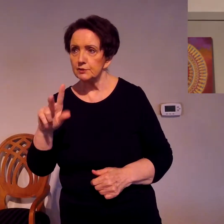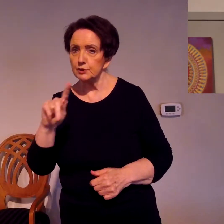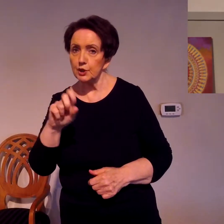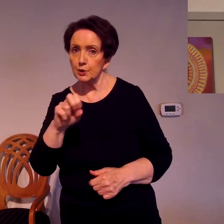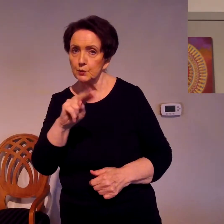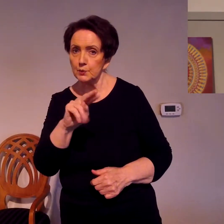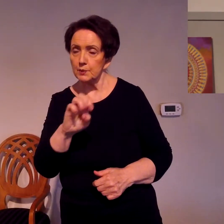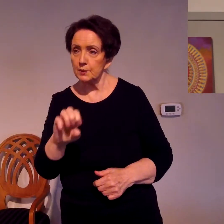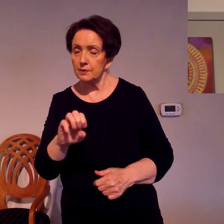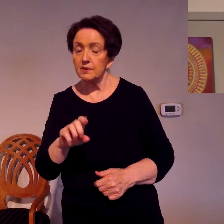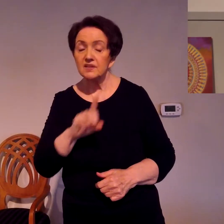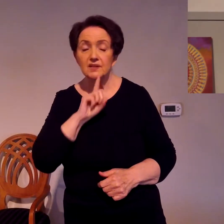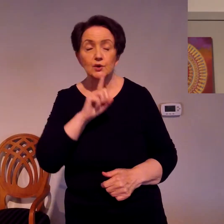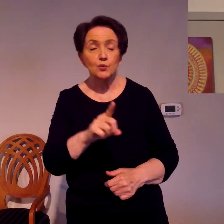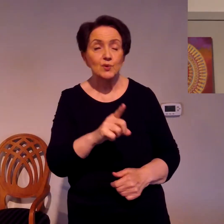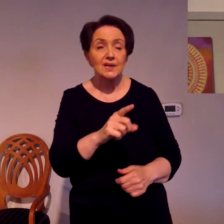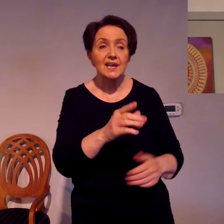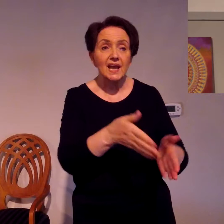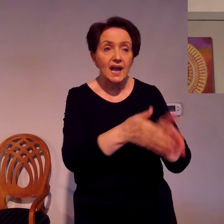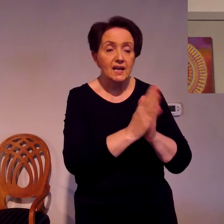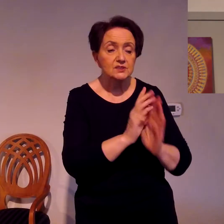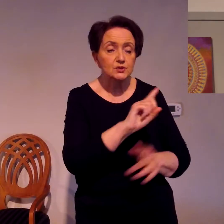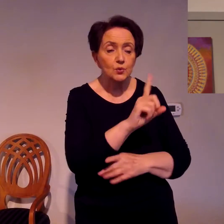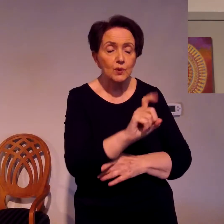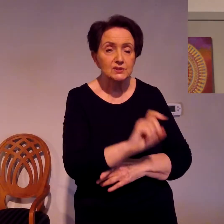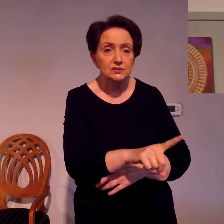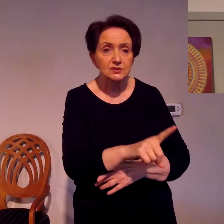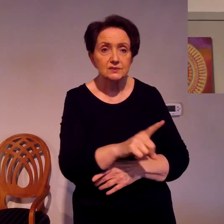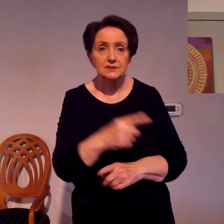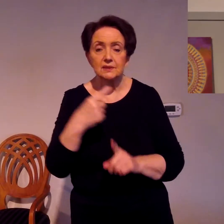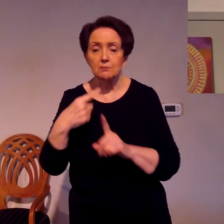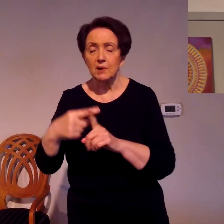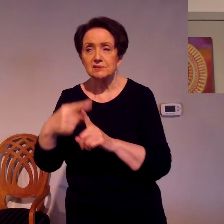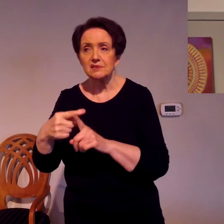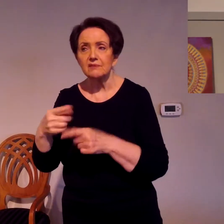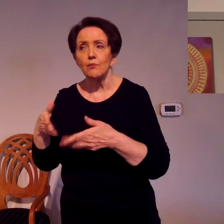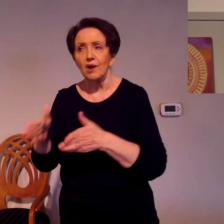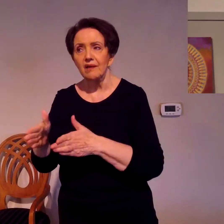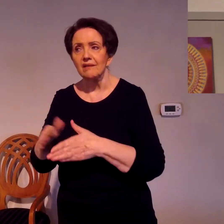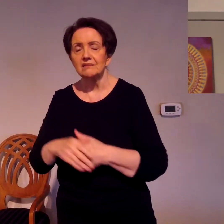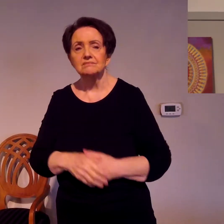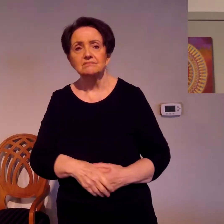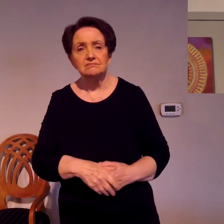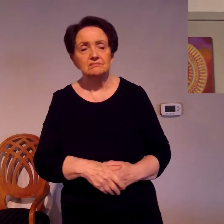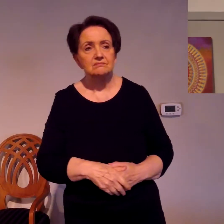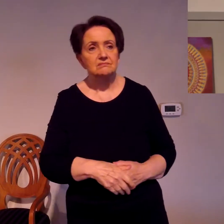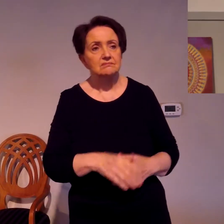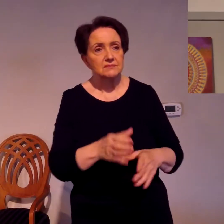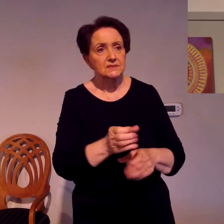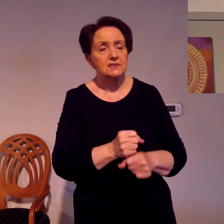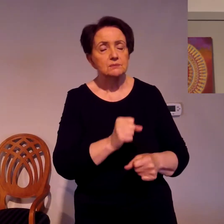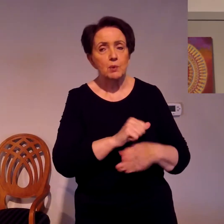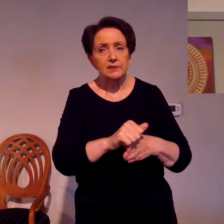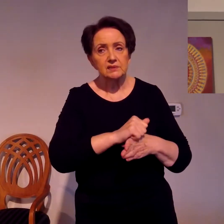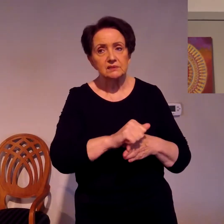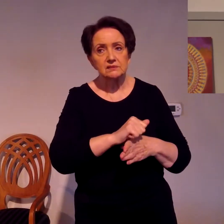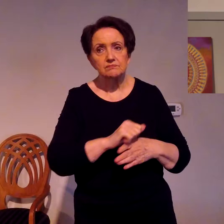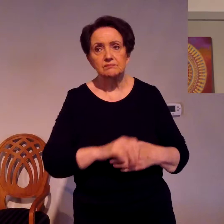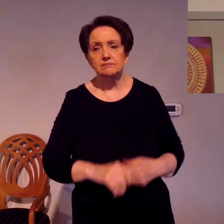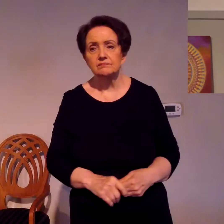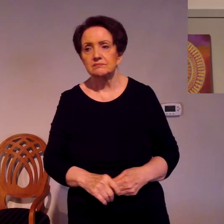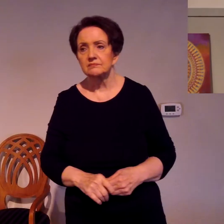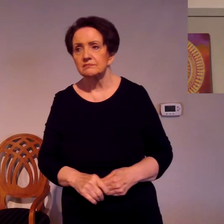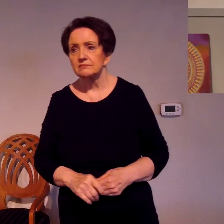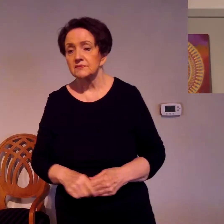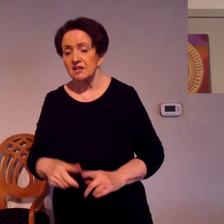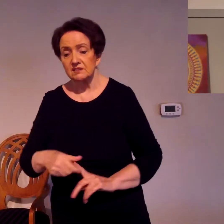Can I really ask questions in an affirming tone of voice? I mean, that takes practice, especially when,